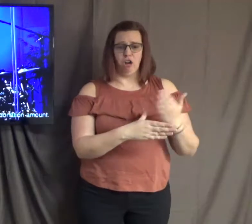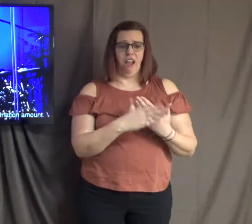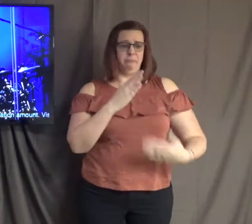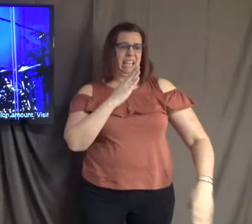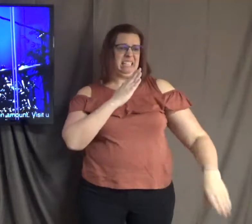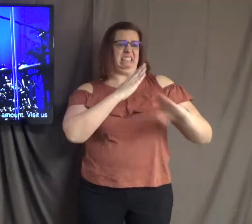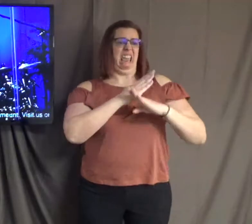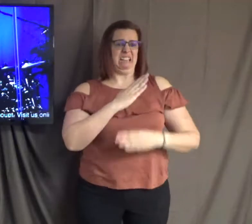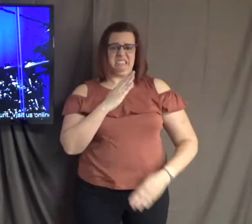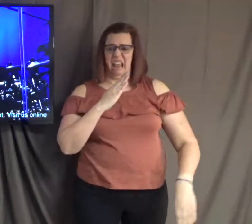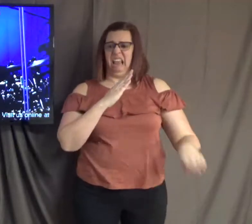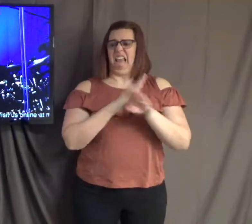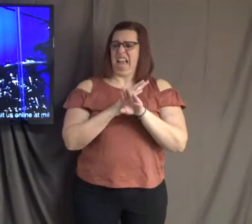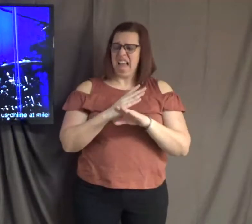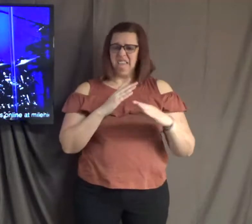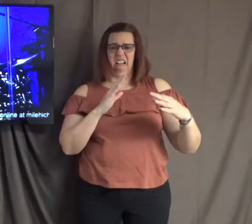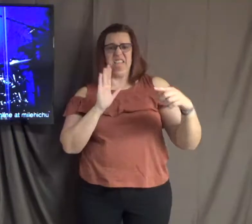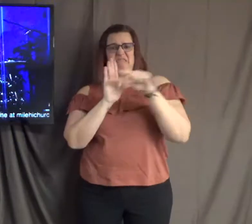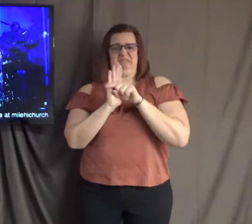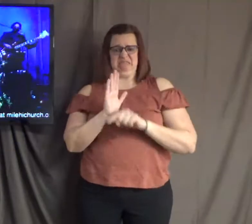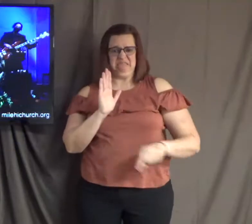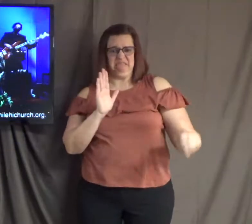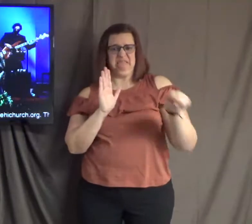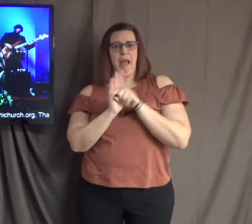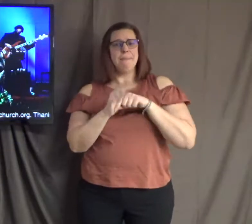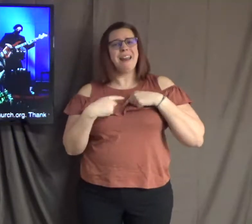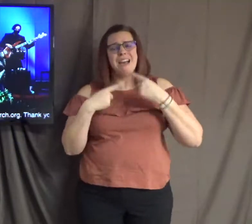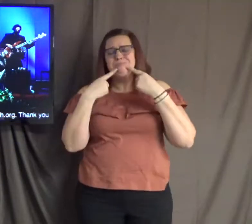face, and I've come